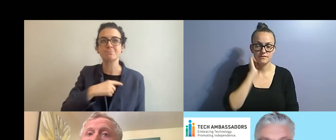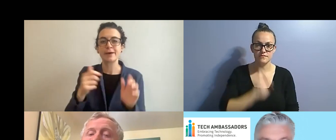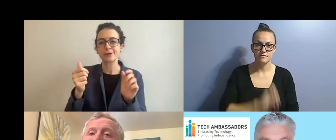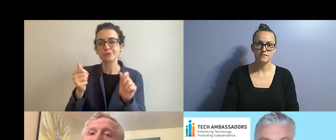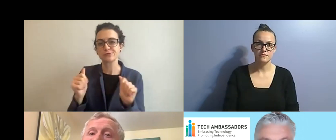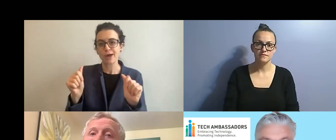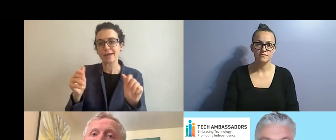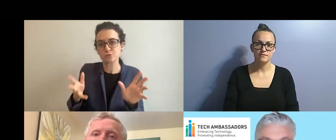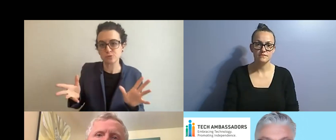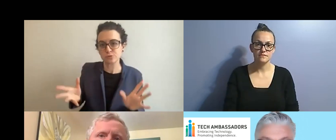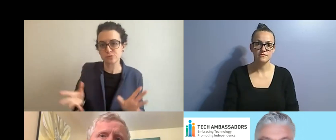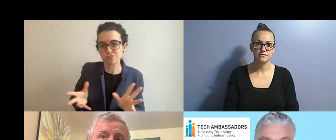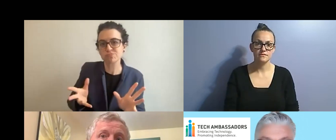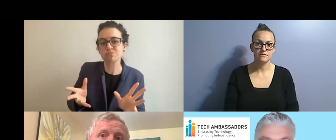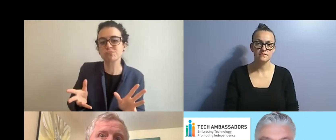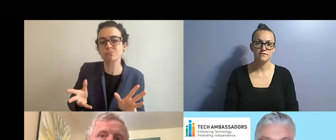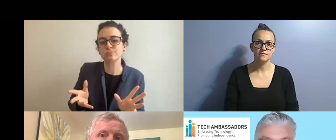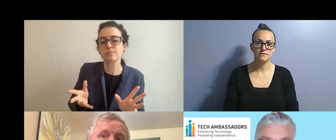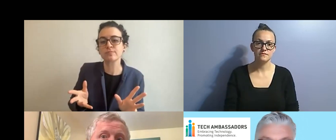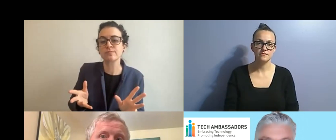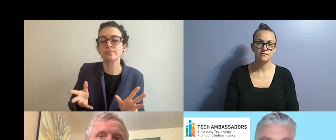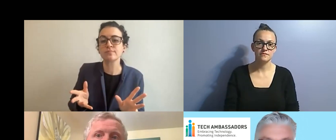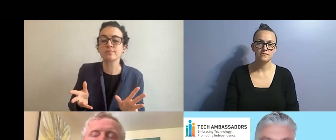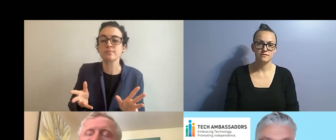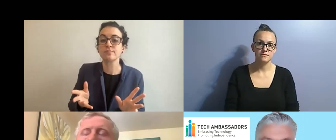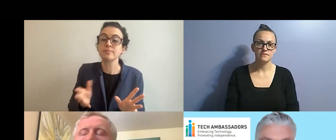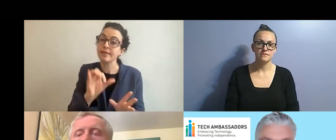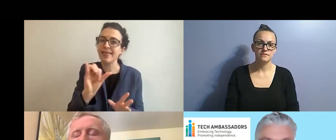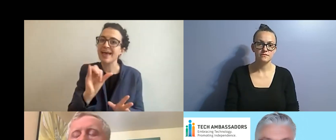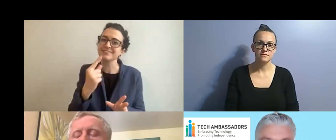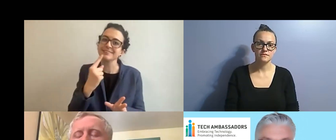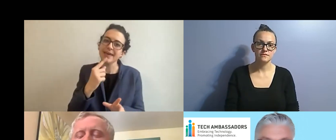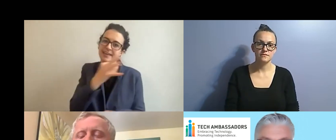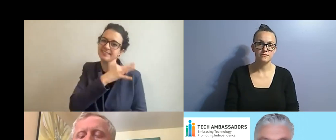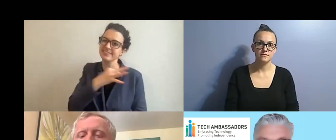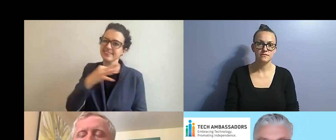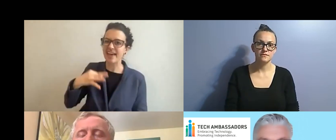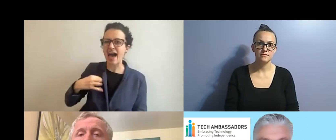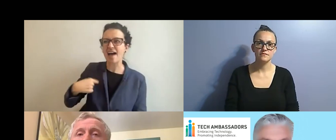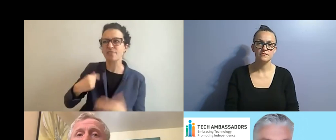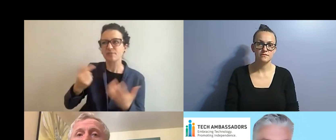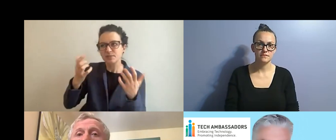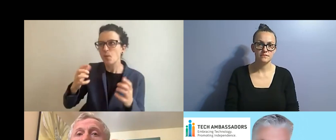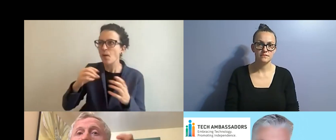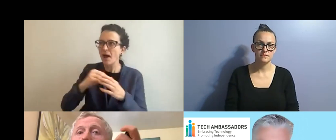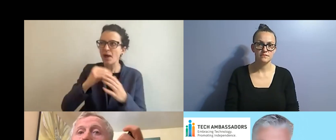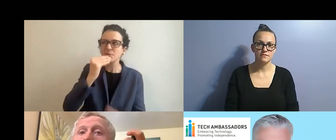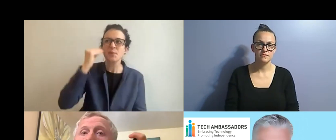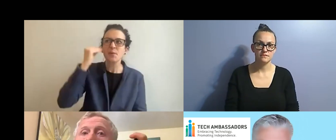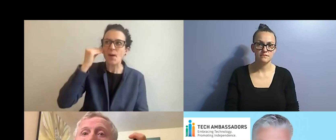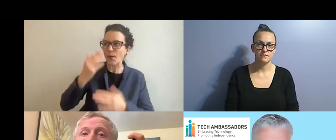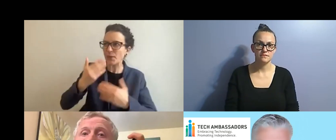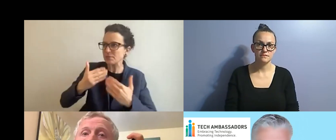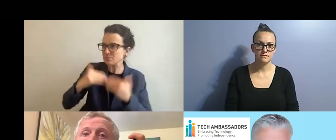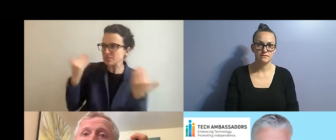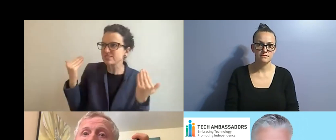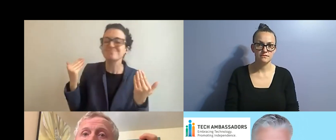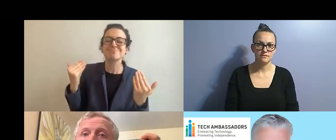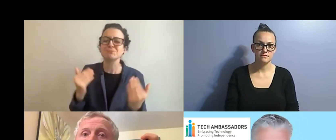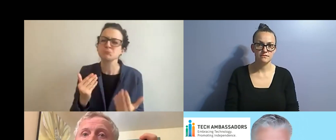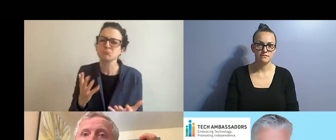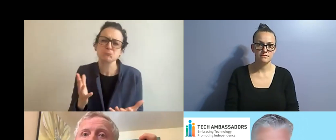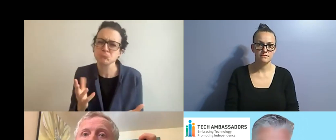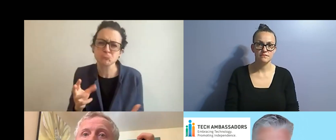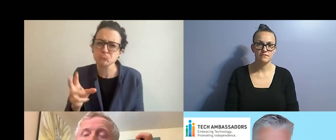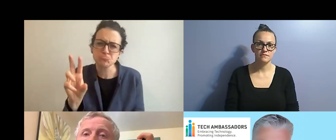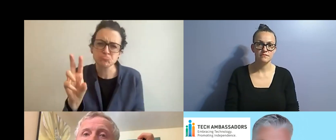push staff out of home. That's not, you know, these technology can tell us what